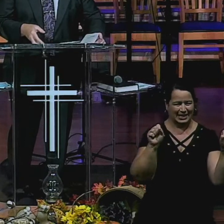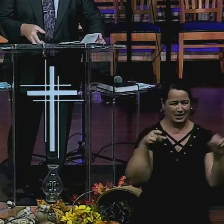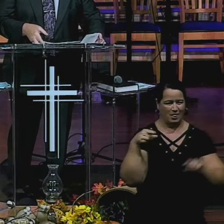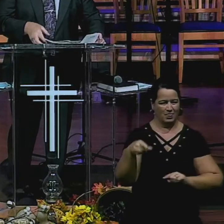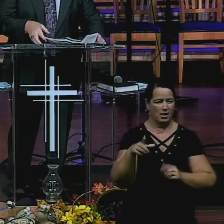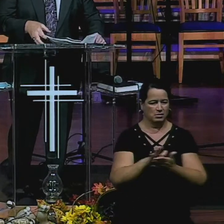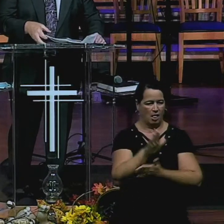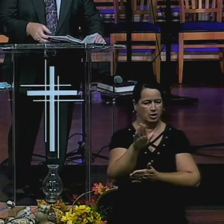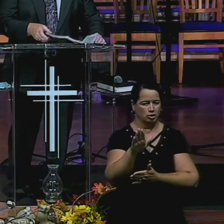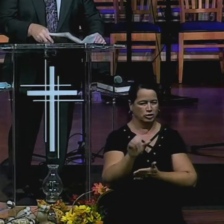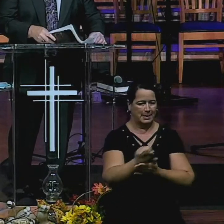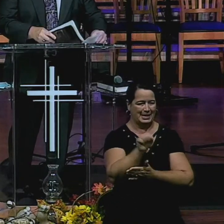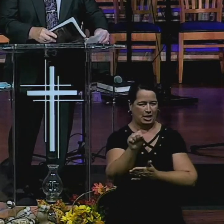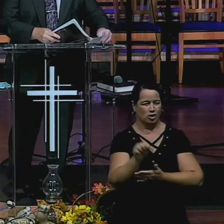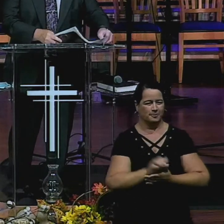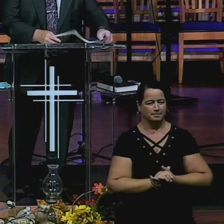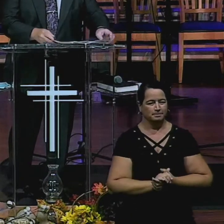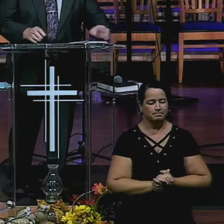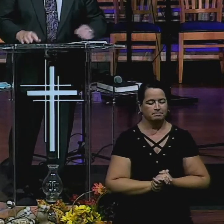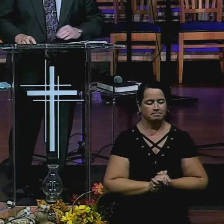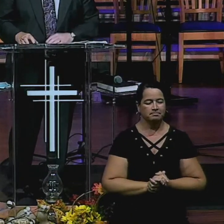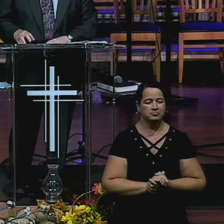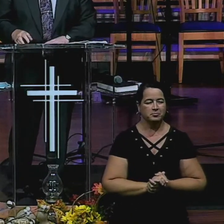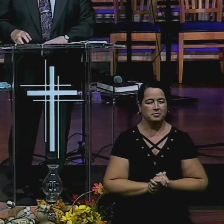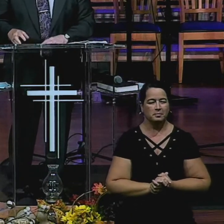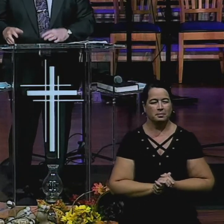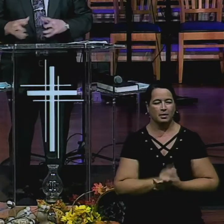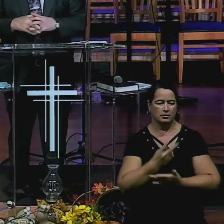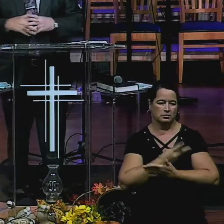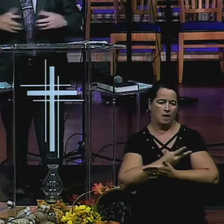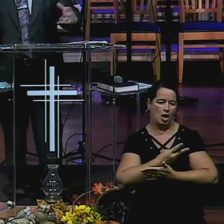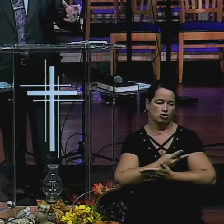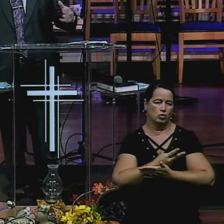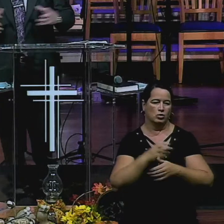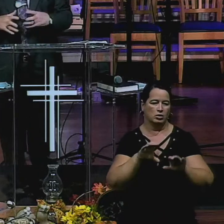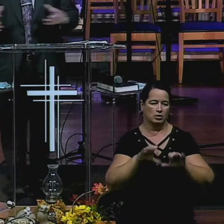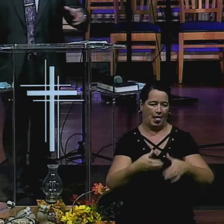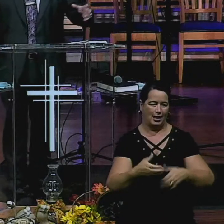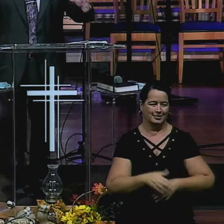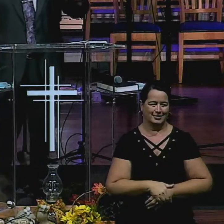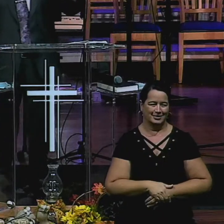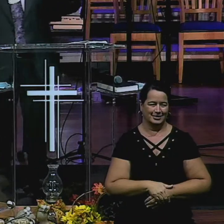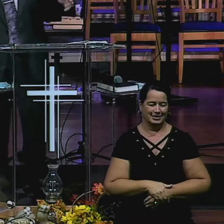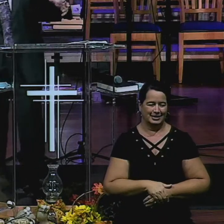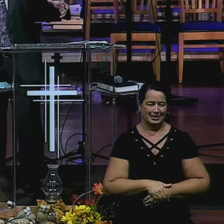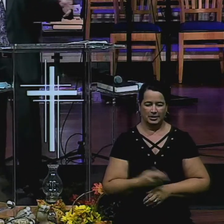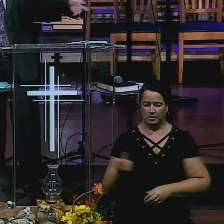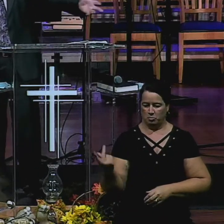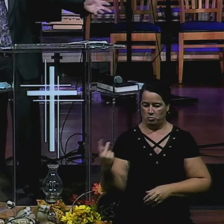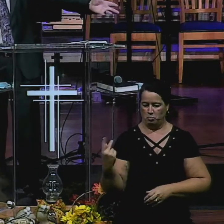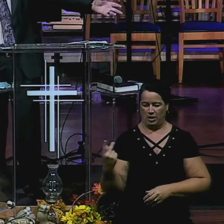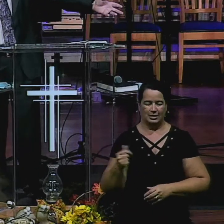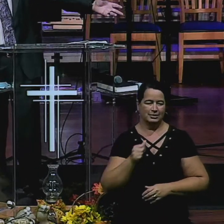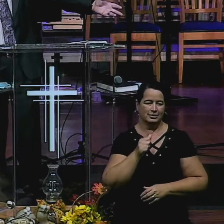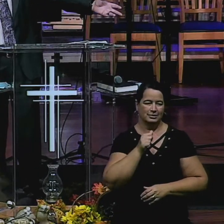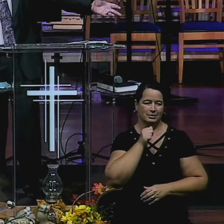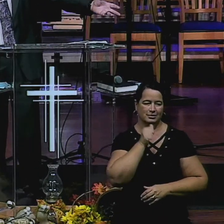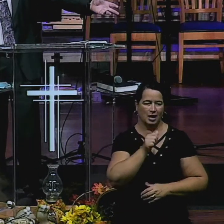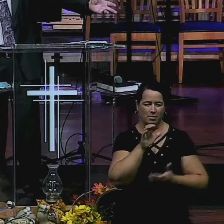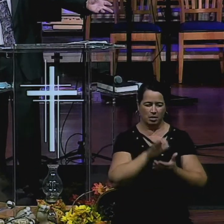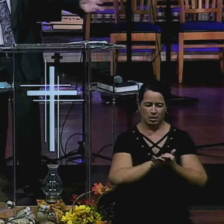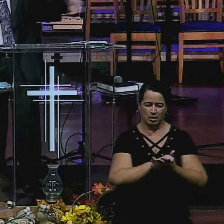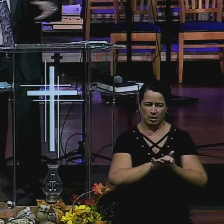in my, well, there was me and one other guy in our doctoral class that did not believe in the limited atonement as the way some do. I